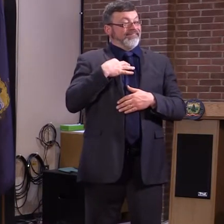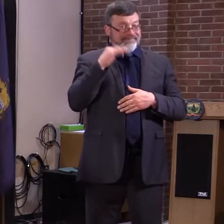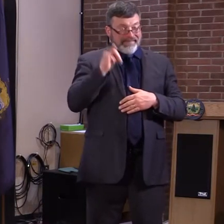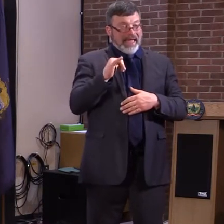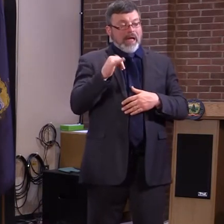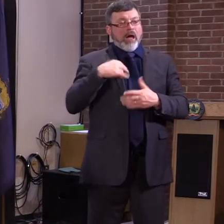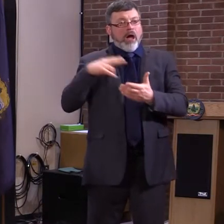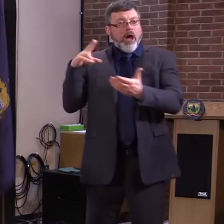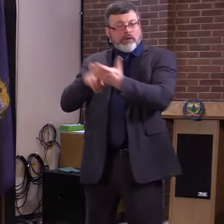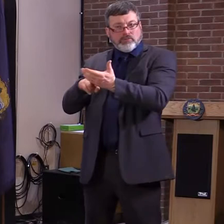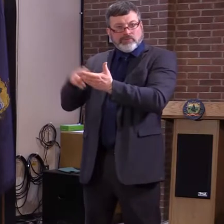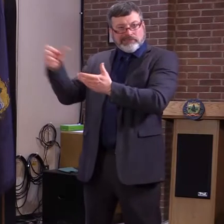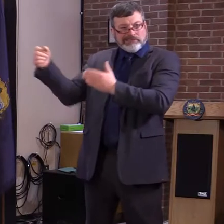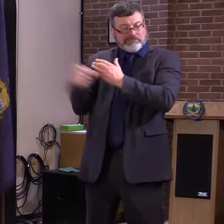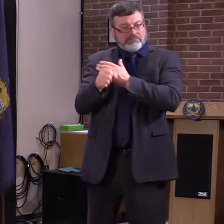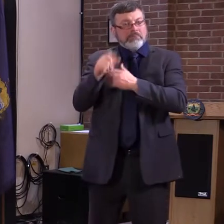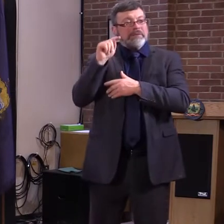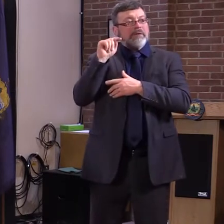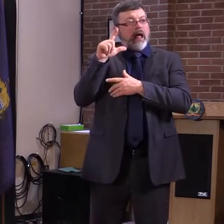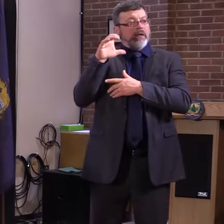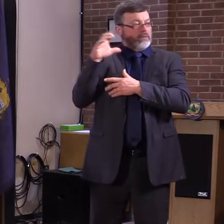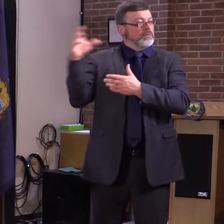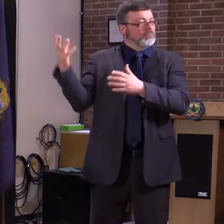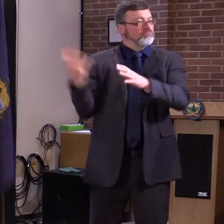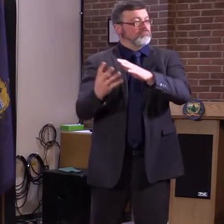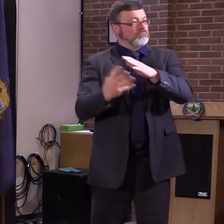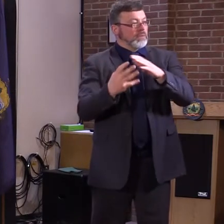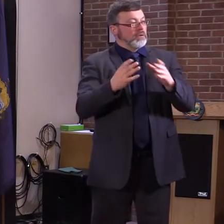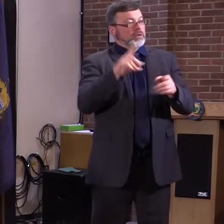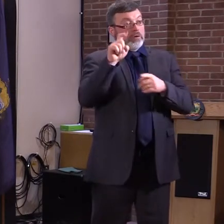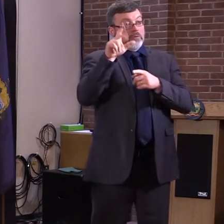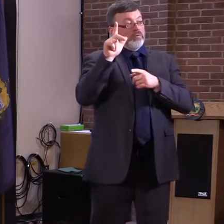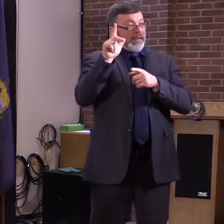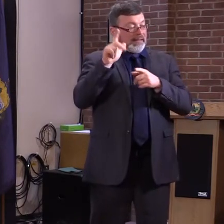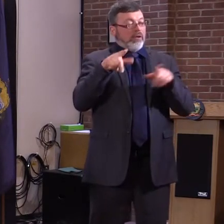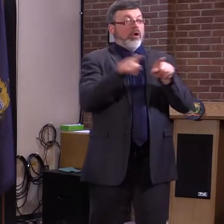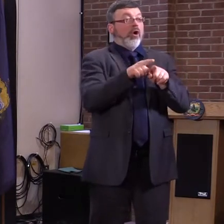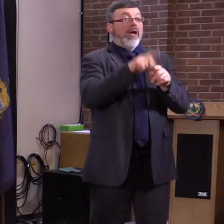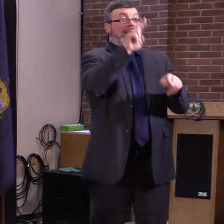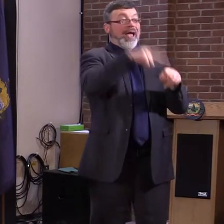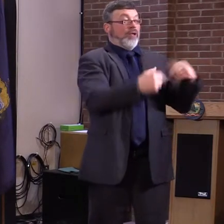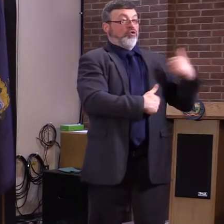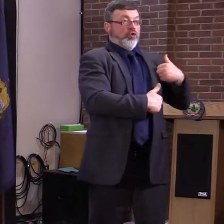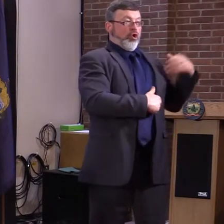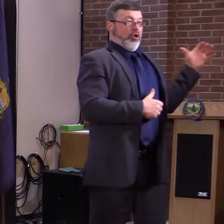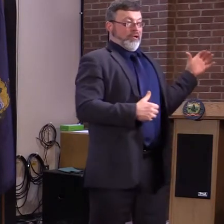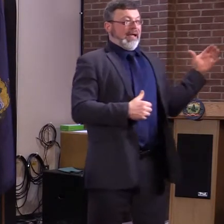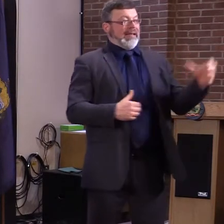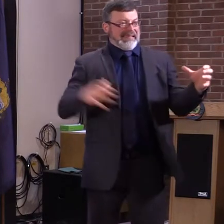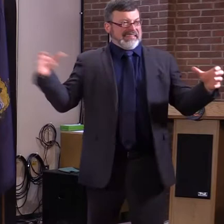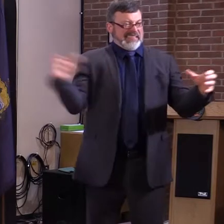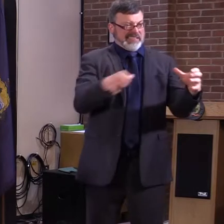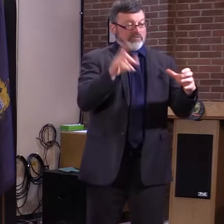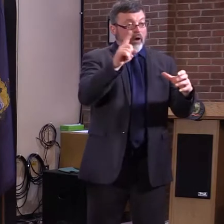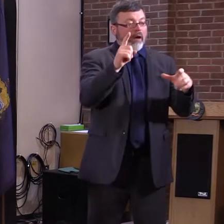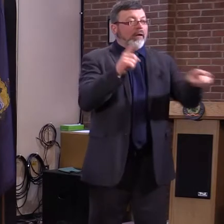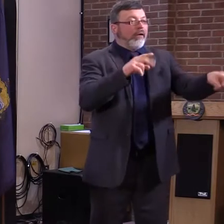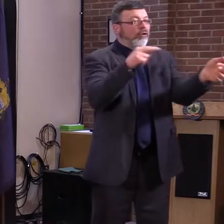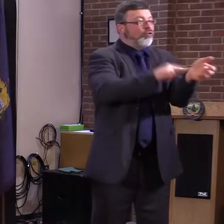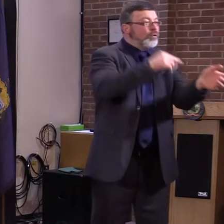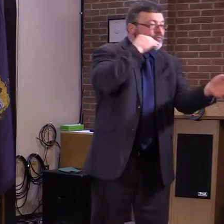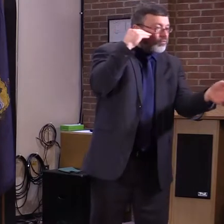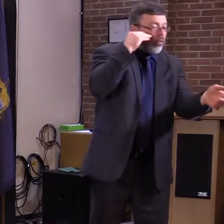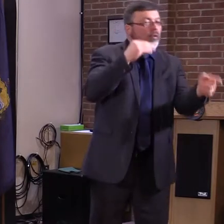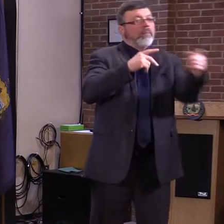previously discussed, and additional National Guard staff serving in our hospitals, nursing homes, and mental health providers.